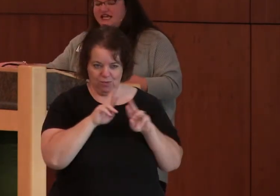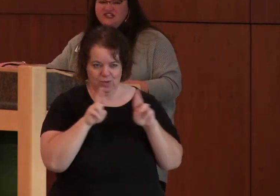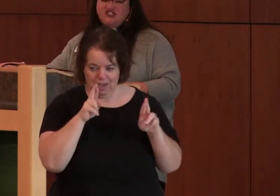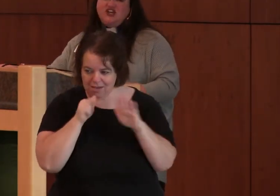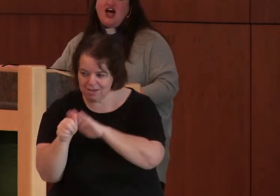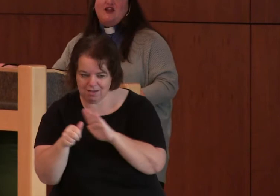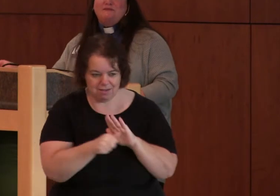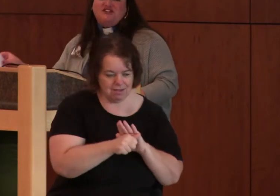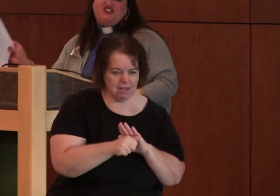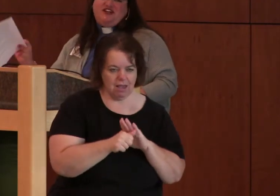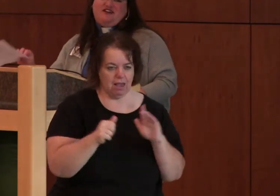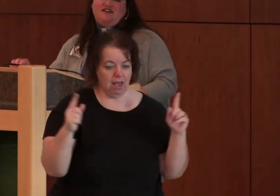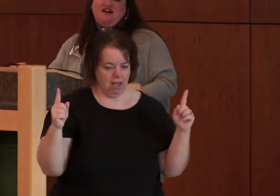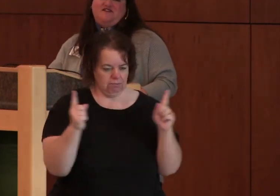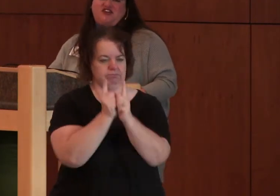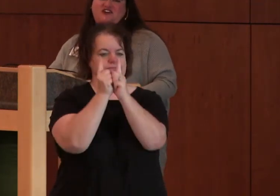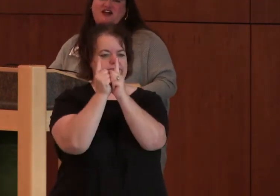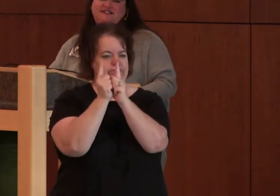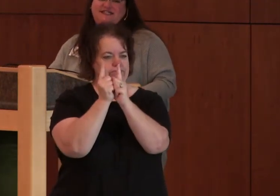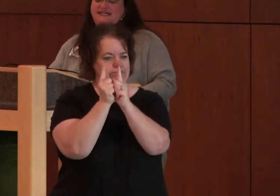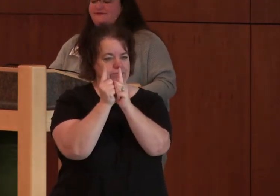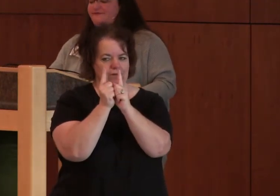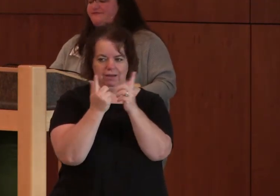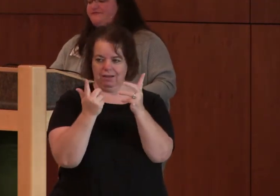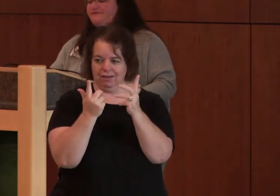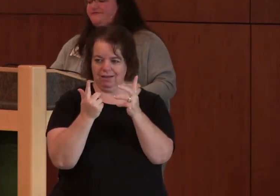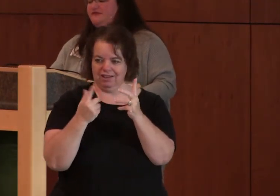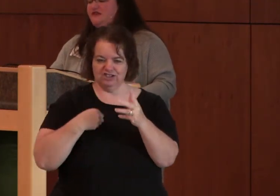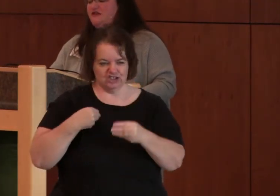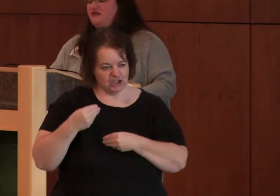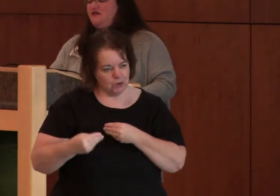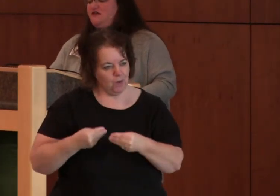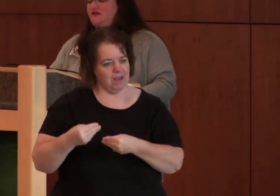face, each on a mission of generosity.